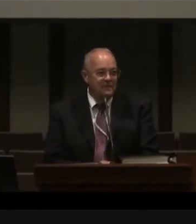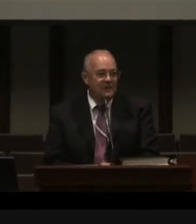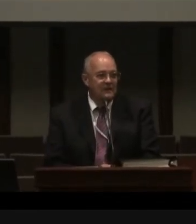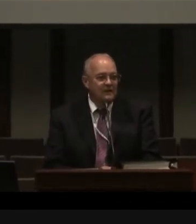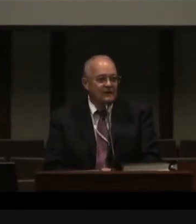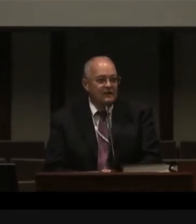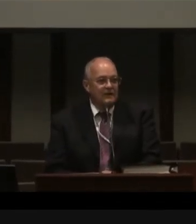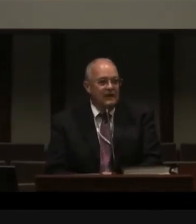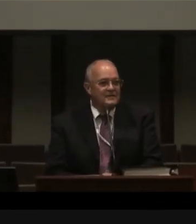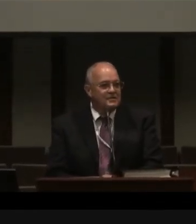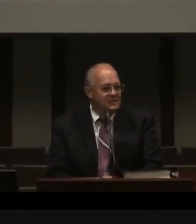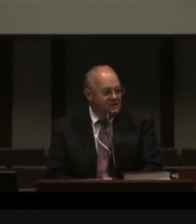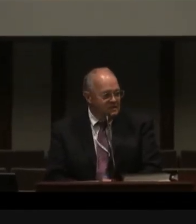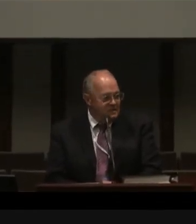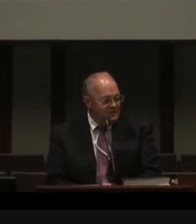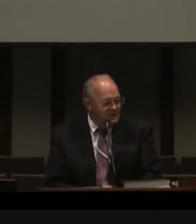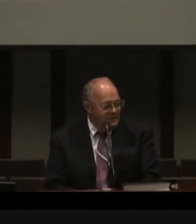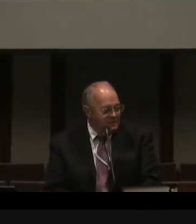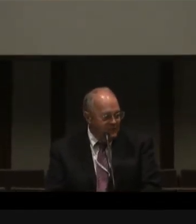It's